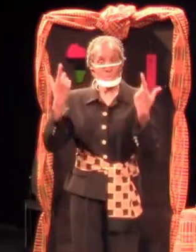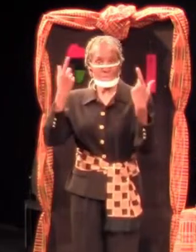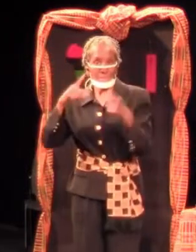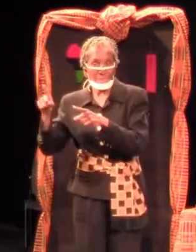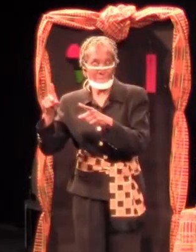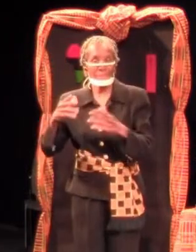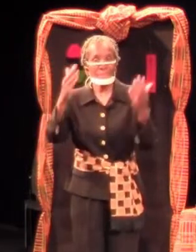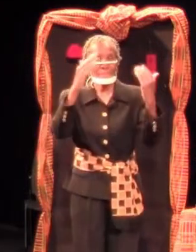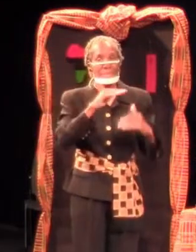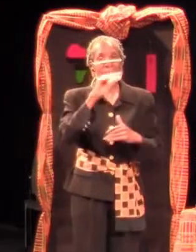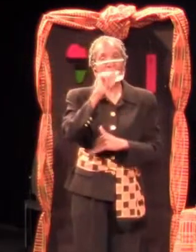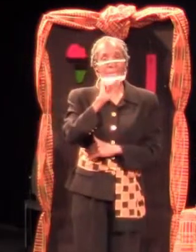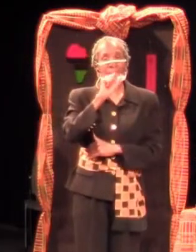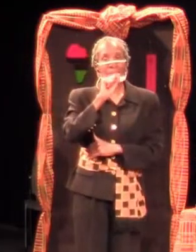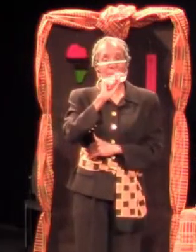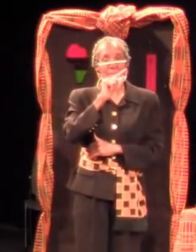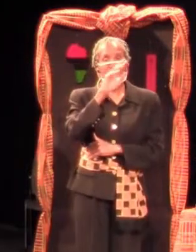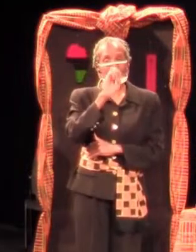you very much.